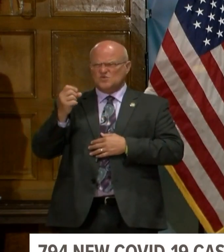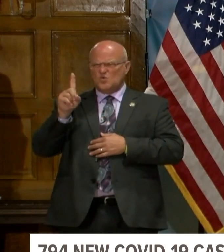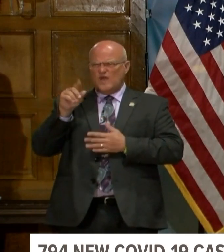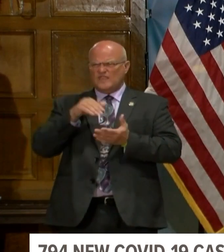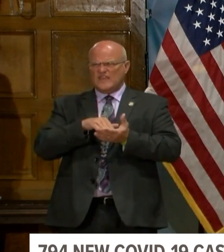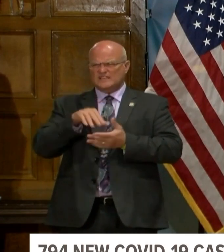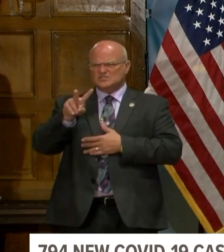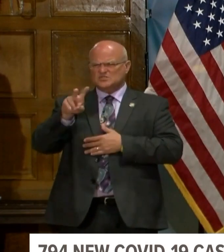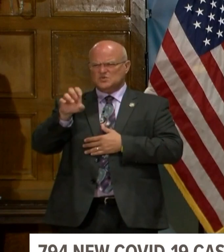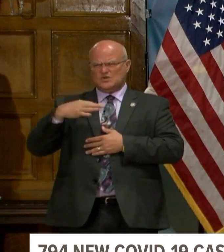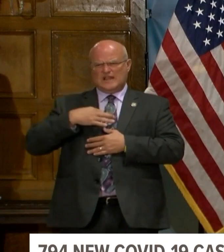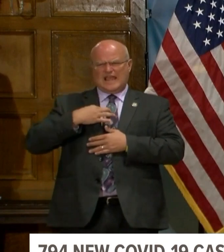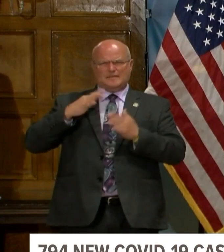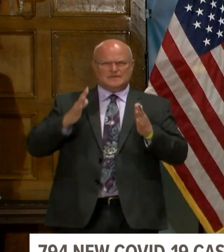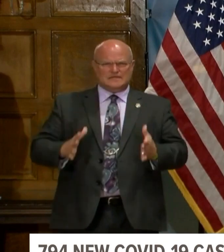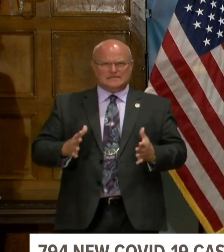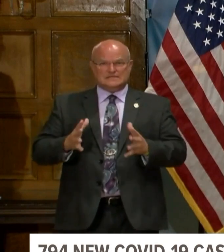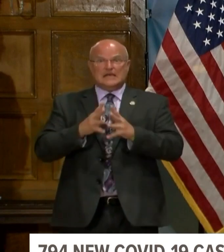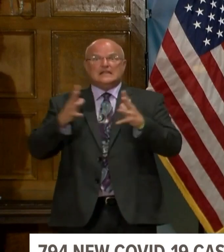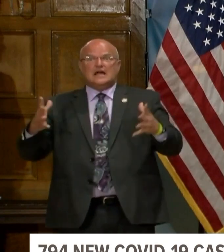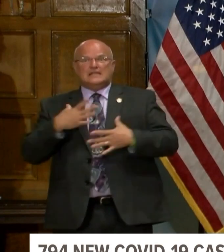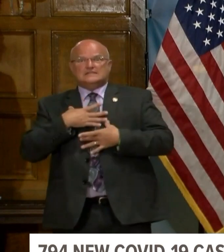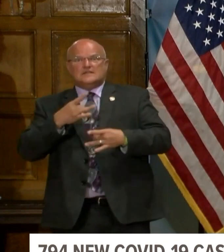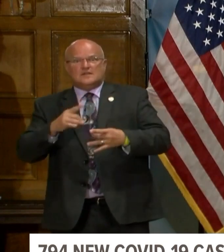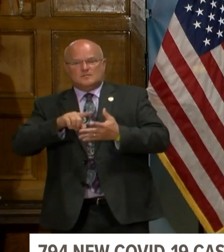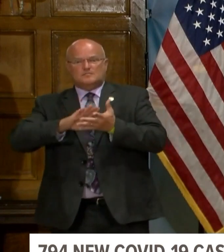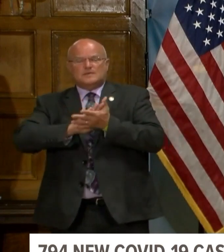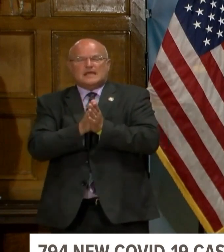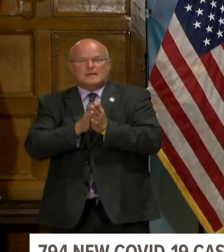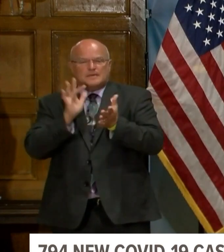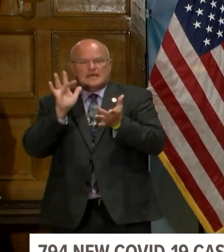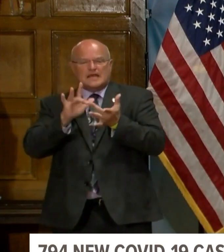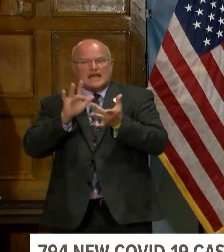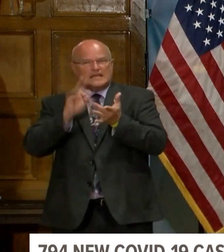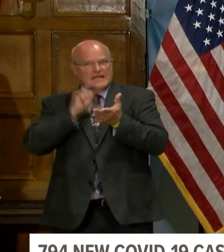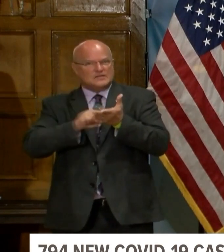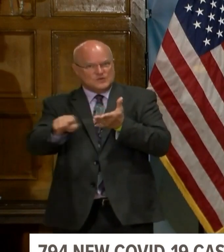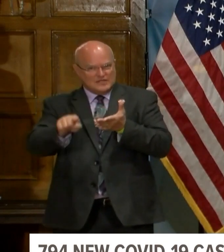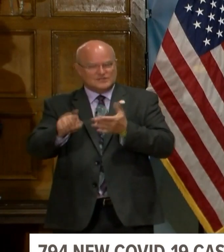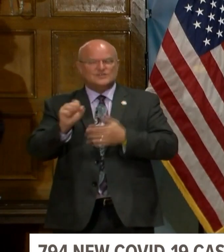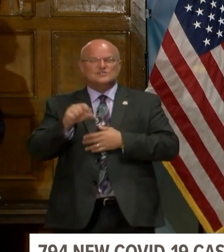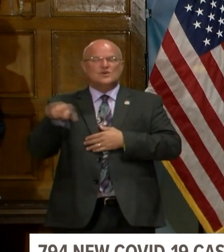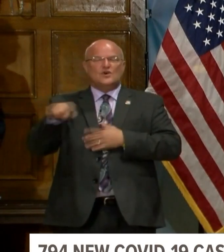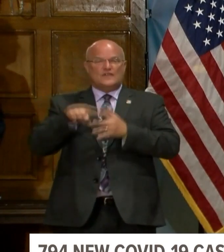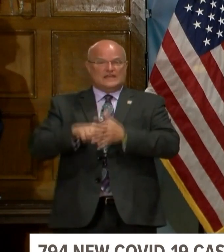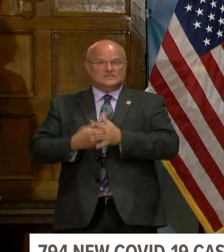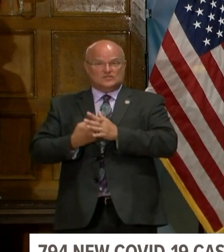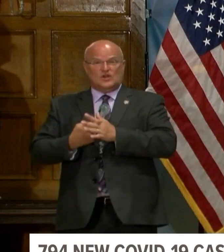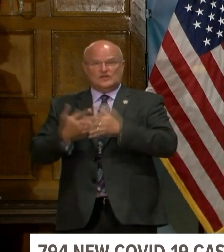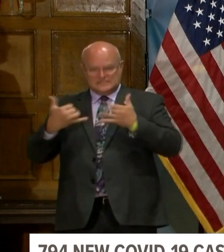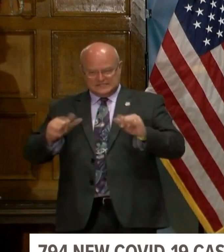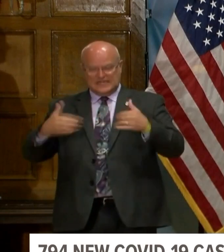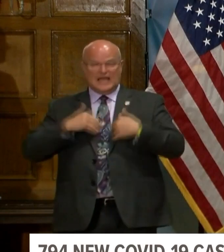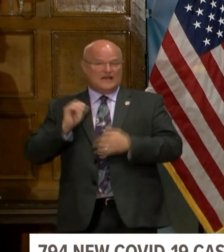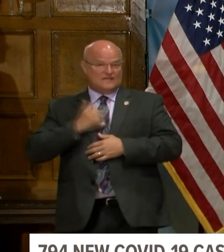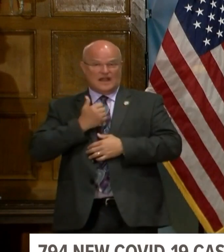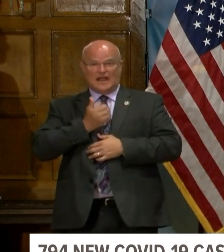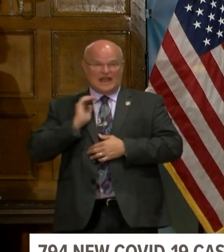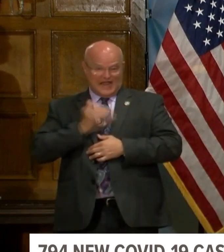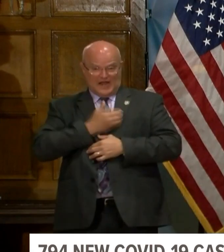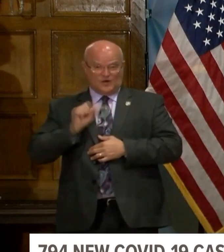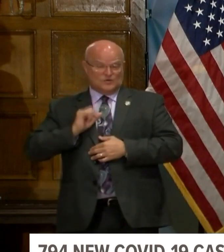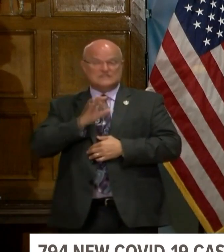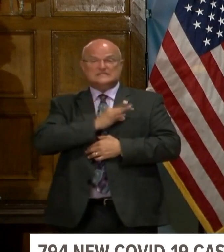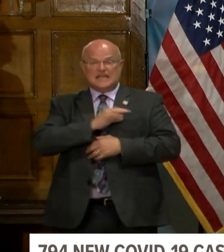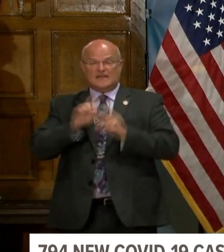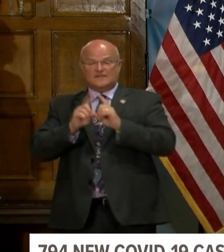1,200 applicants. So lots of interest in becoming contact tracers. So they've started. We still have our staff at the department